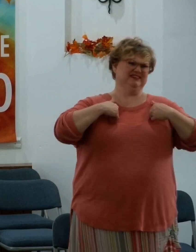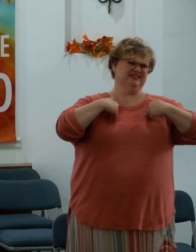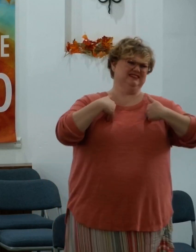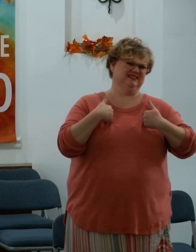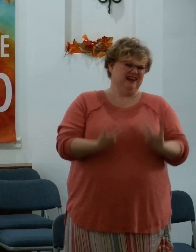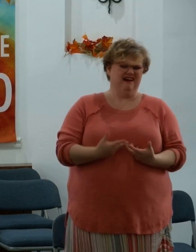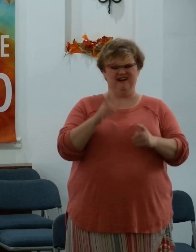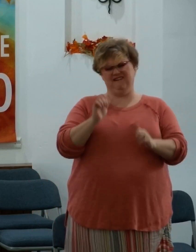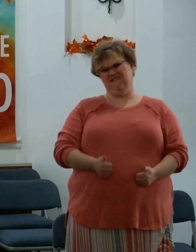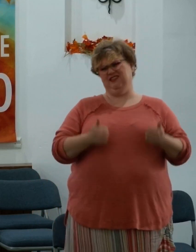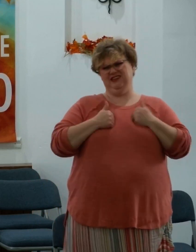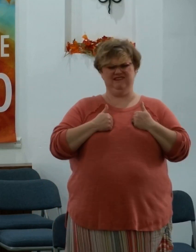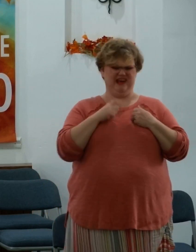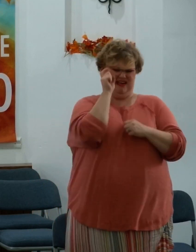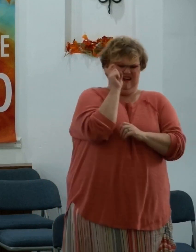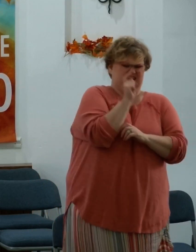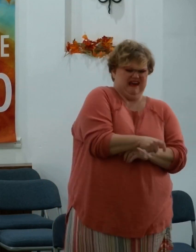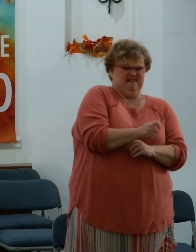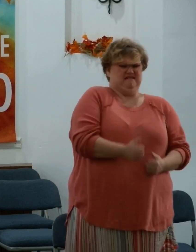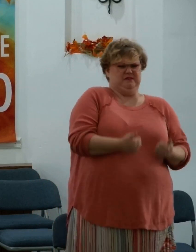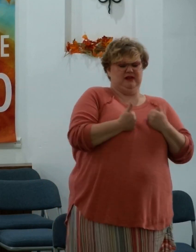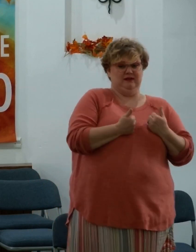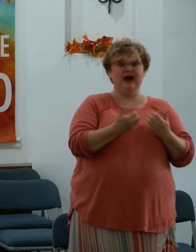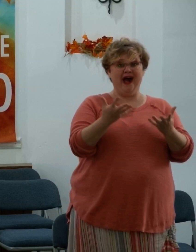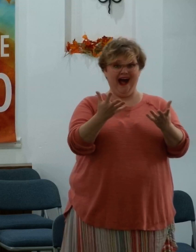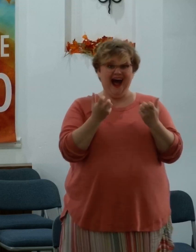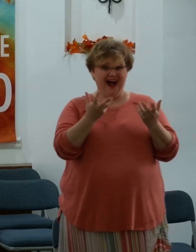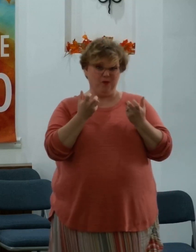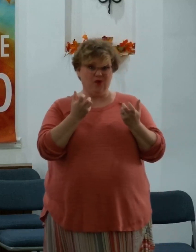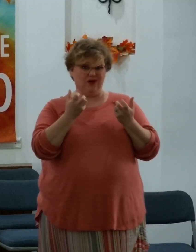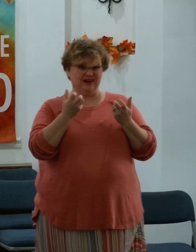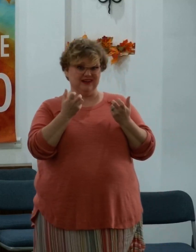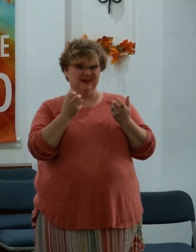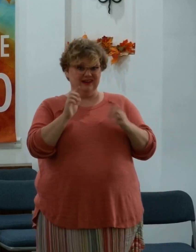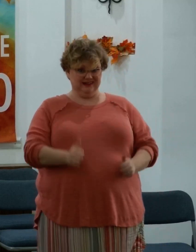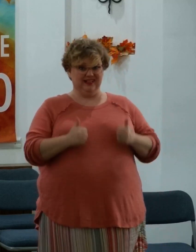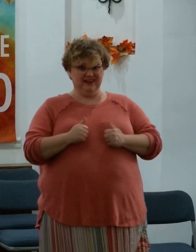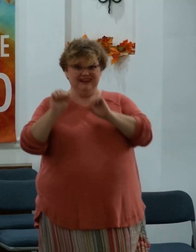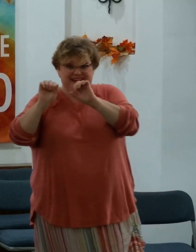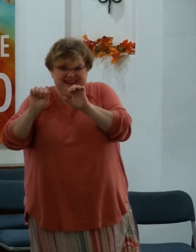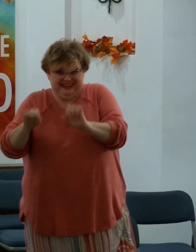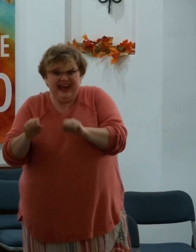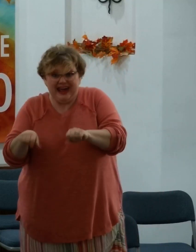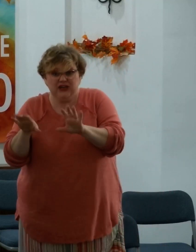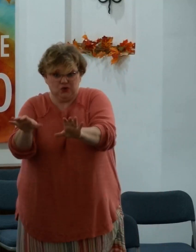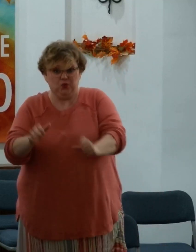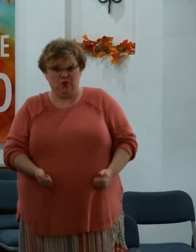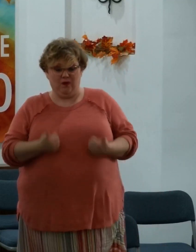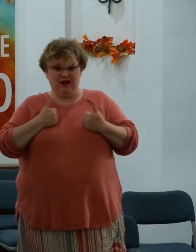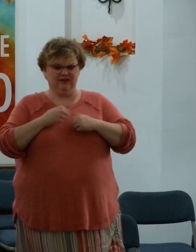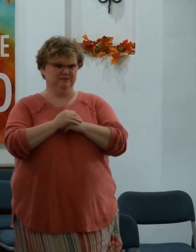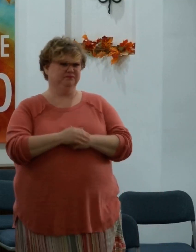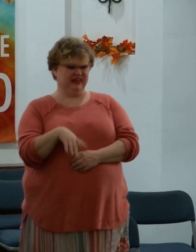I wanted to begin living a get-to life. Now, y'all all know what I'm talking about. Digger,